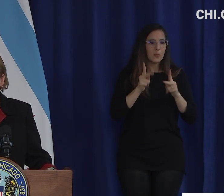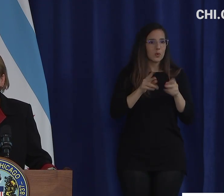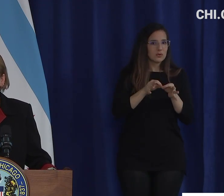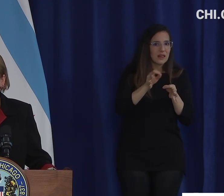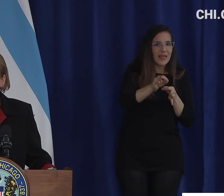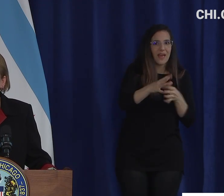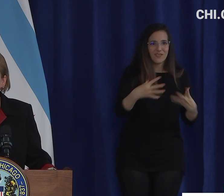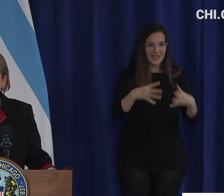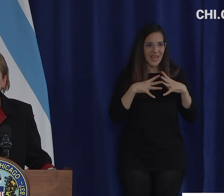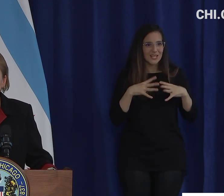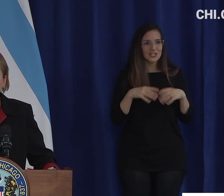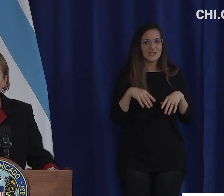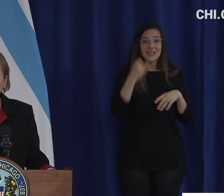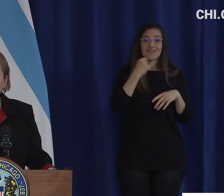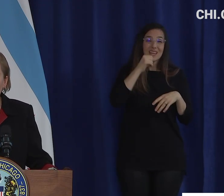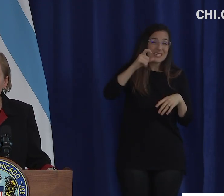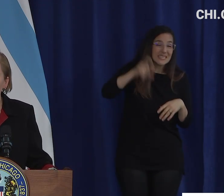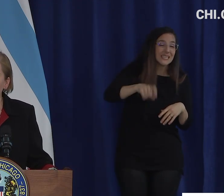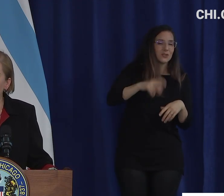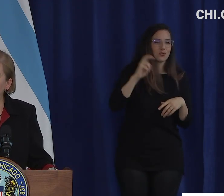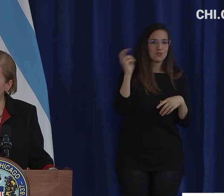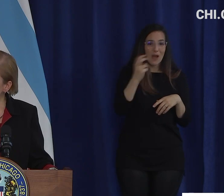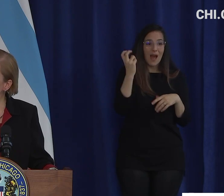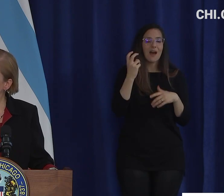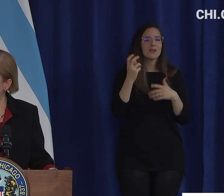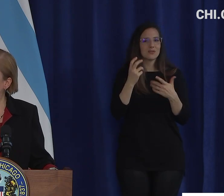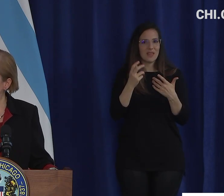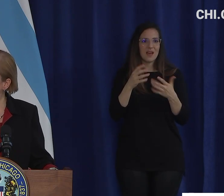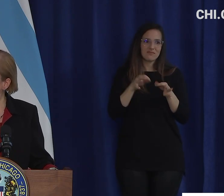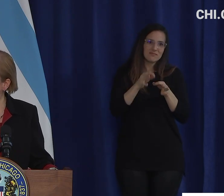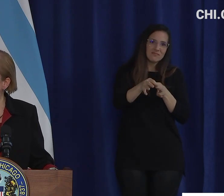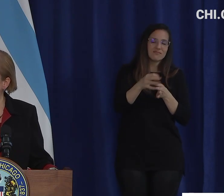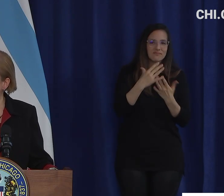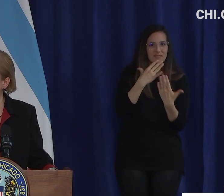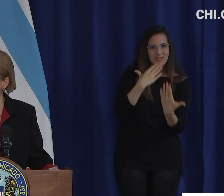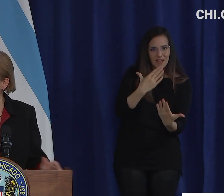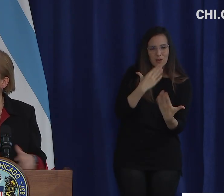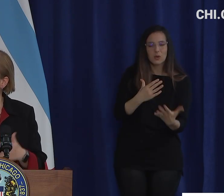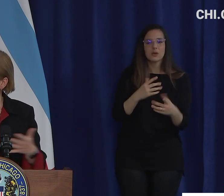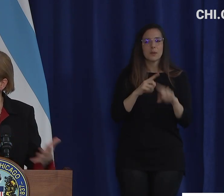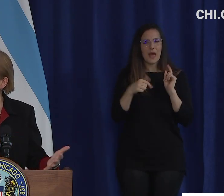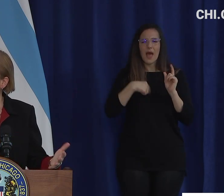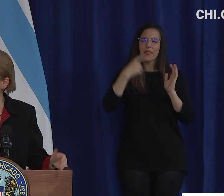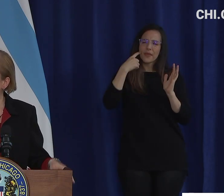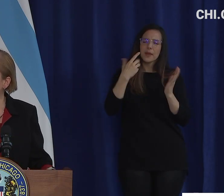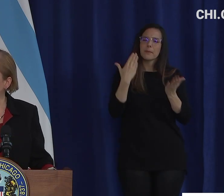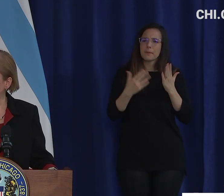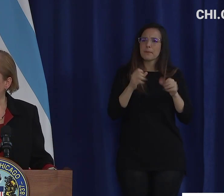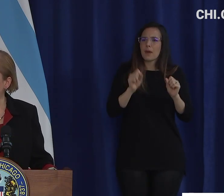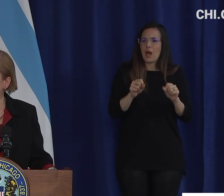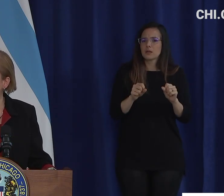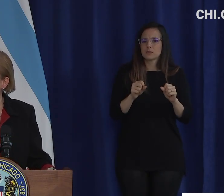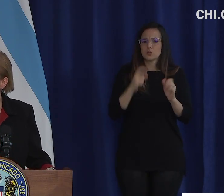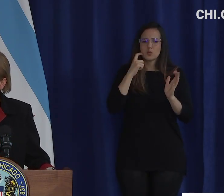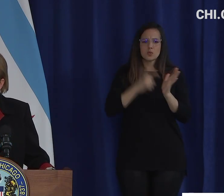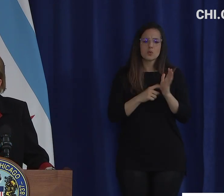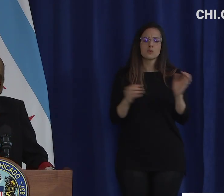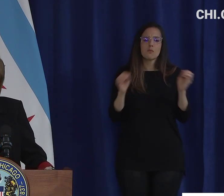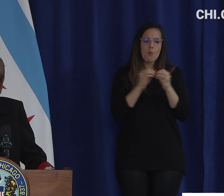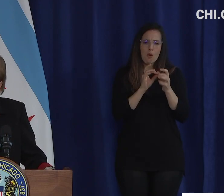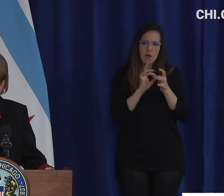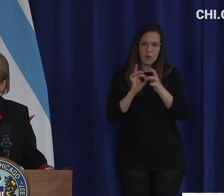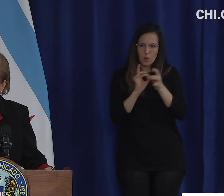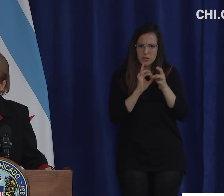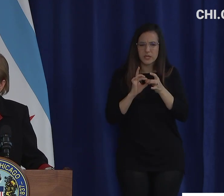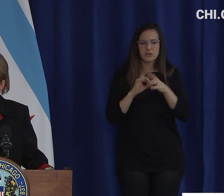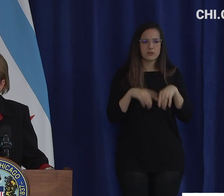travel to places where the outbreak is in poor control. But I think it's possible we may see some more coordination around understanding